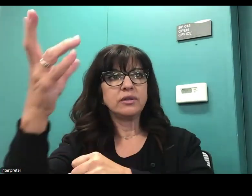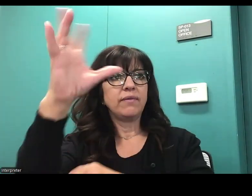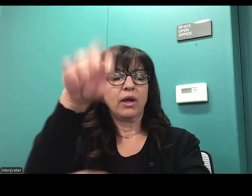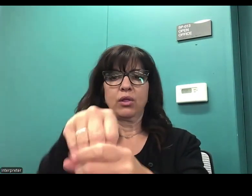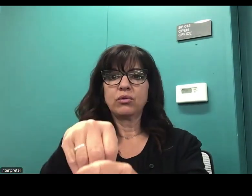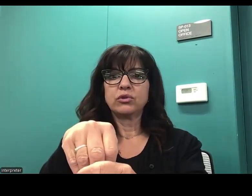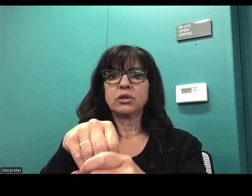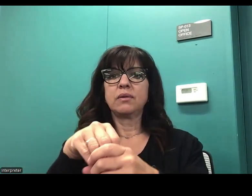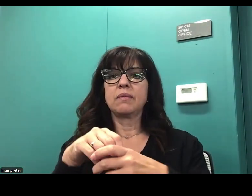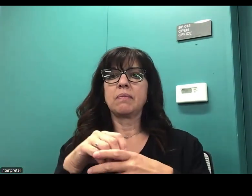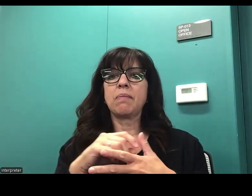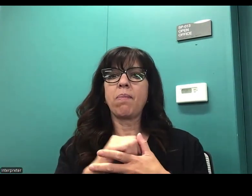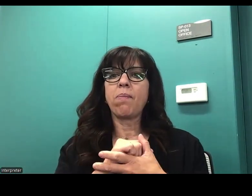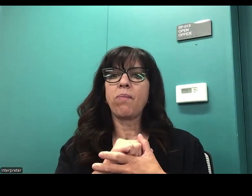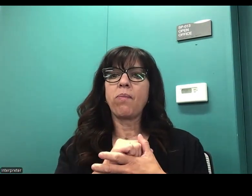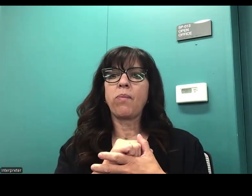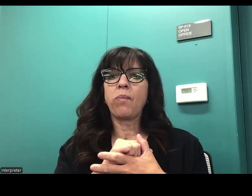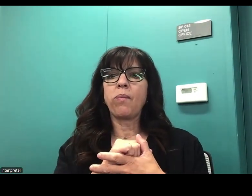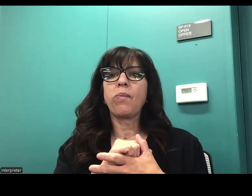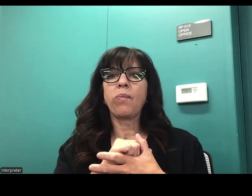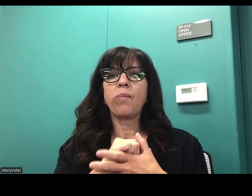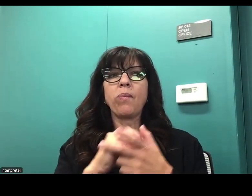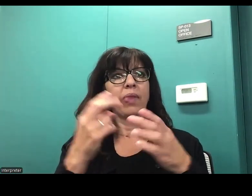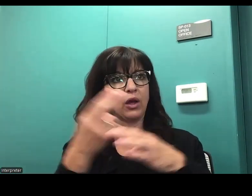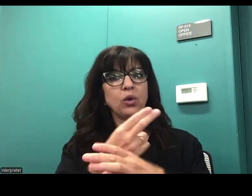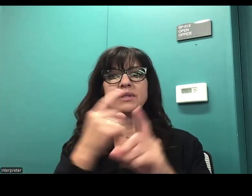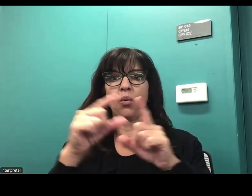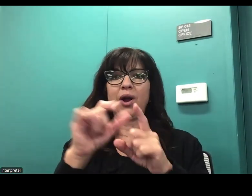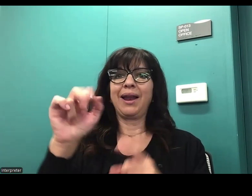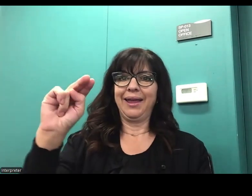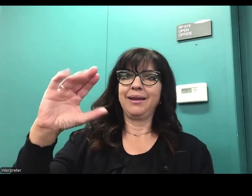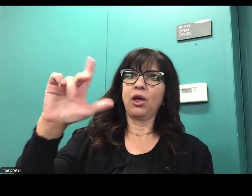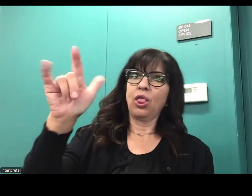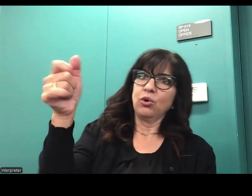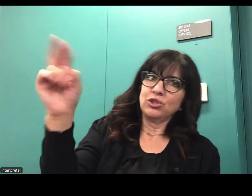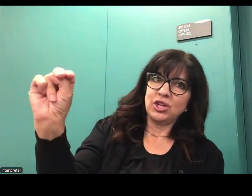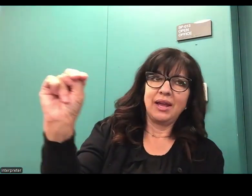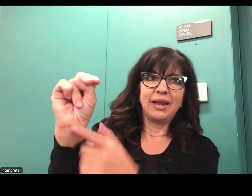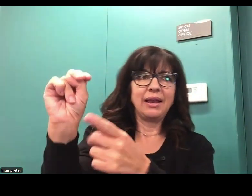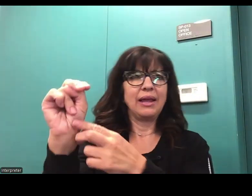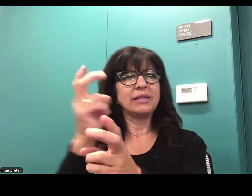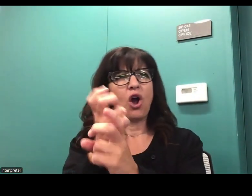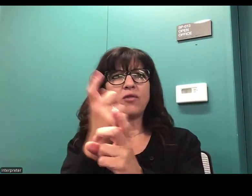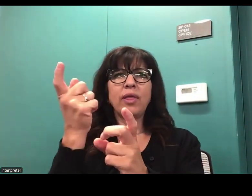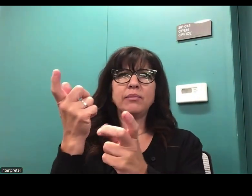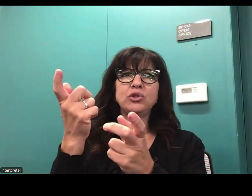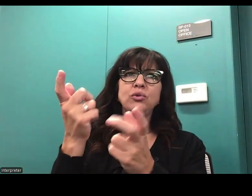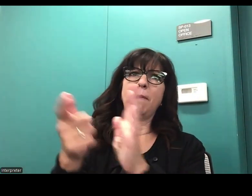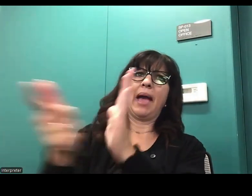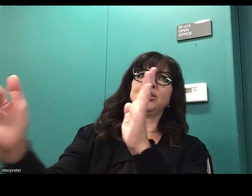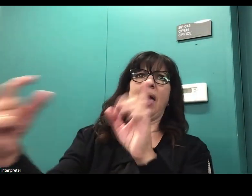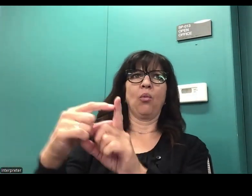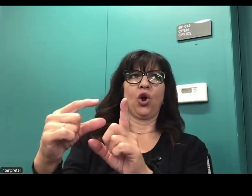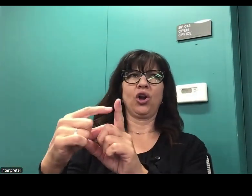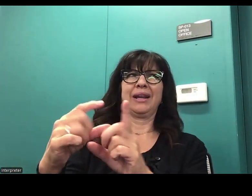inclusion. And yes, they use the word inclusion. It's hard for them to banish the word inclusion because it's in